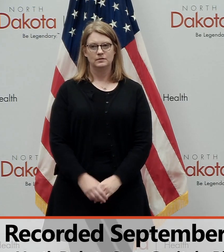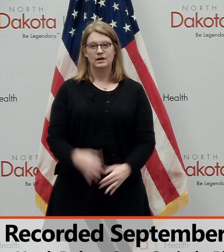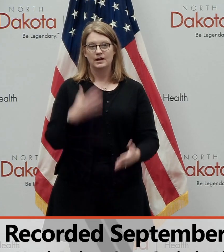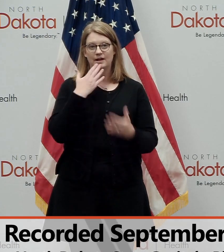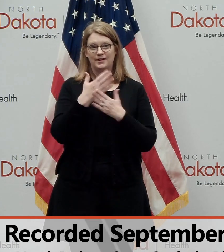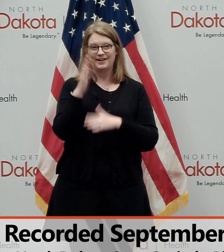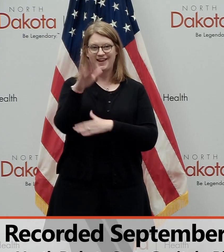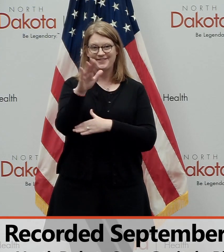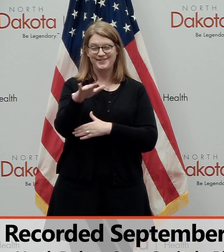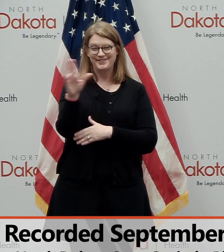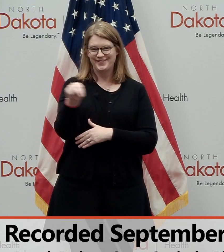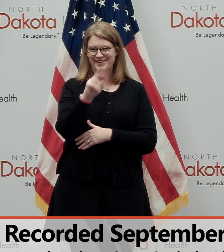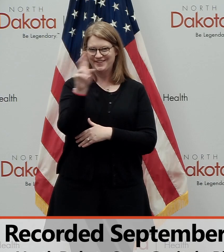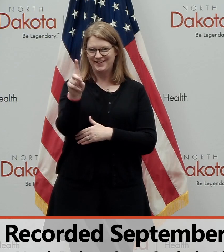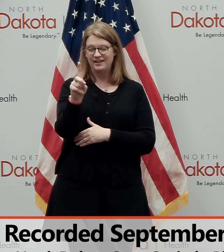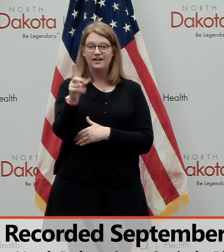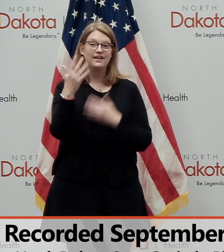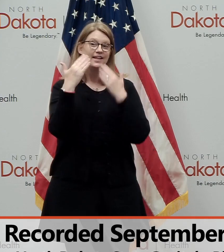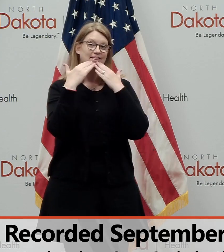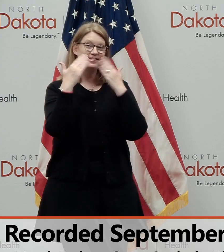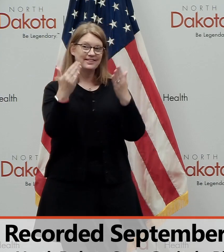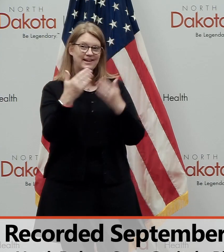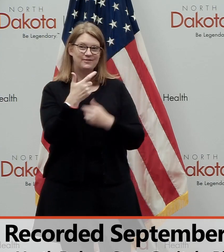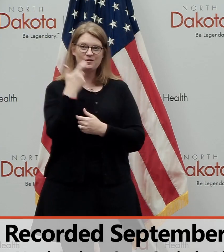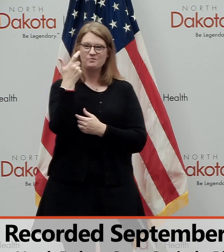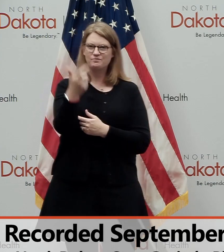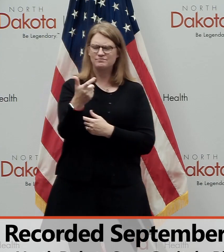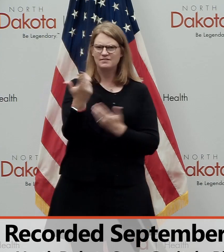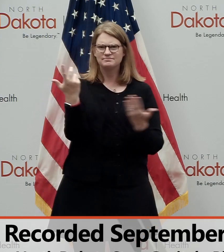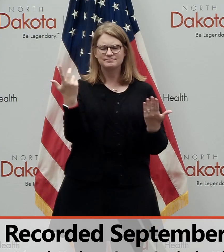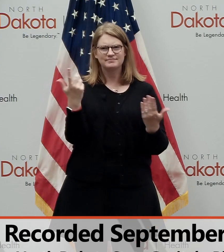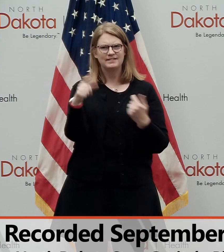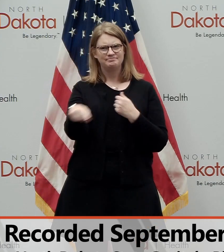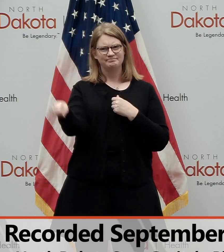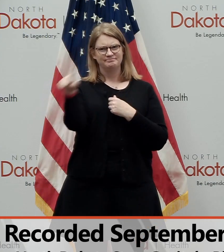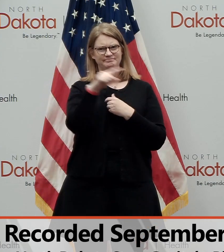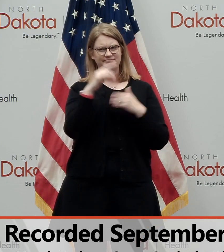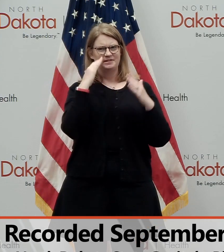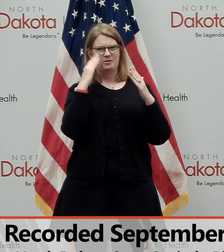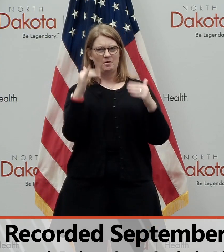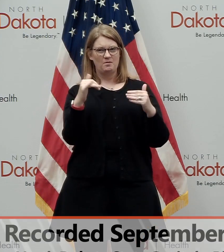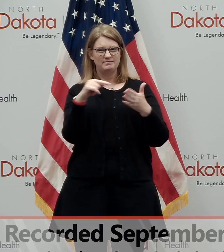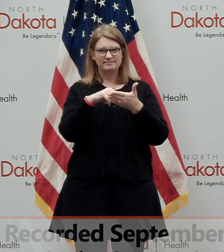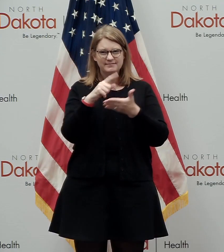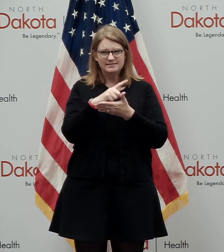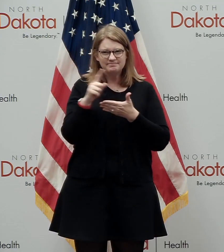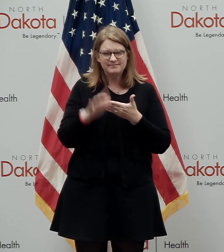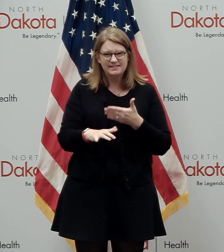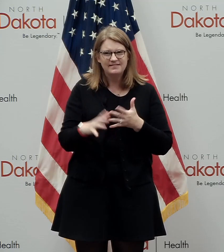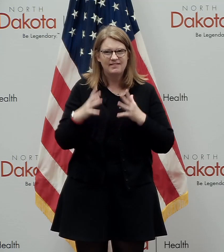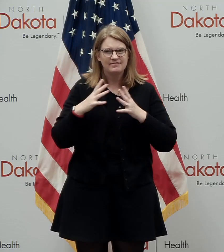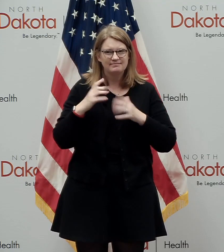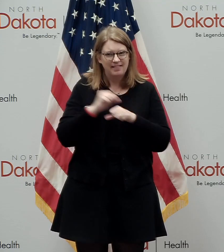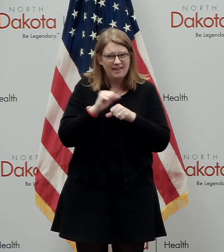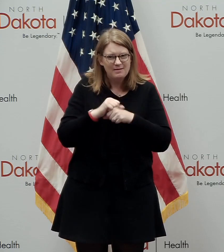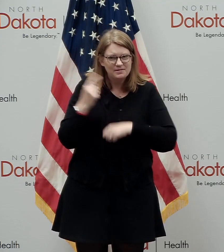Afternoon, North Dakota. Thank you for joining us today. Hope everybody had a safe and healthy Labor Day weekend.